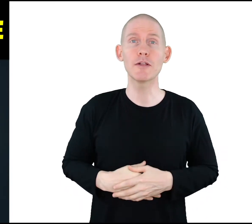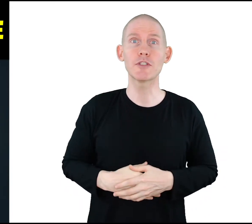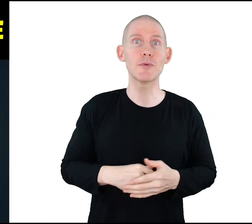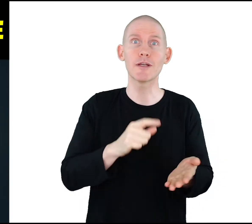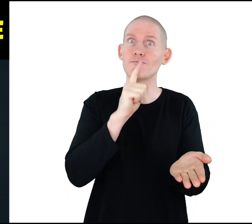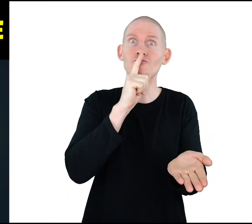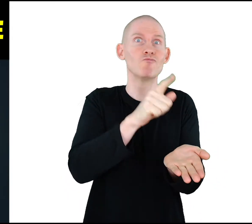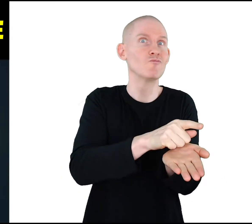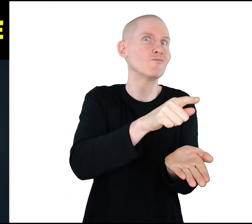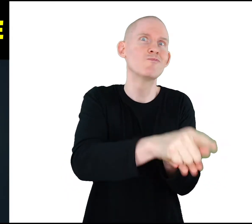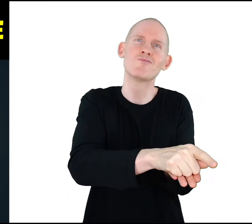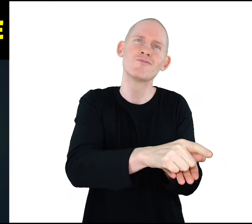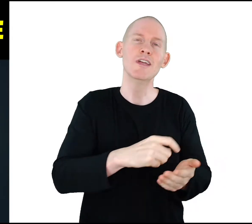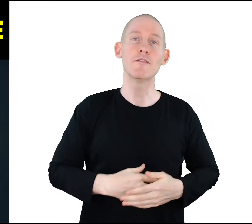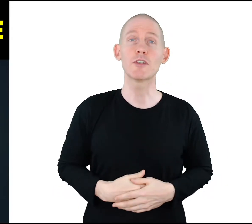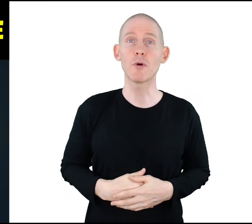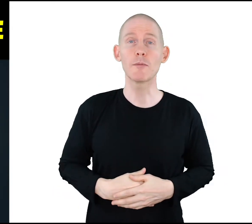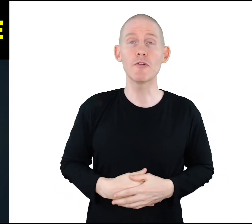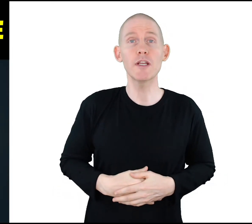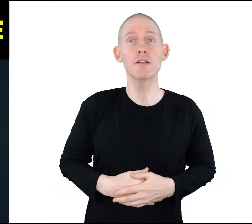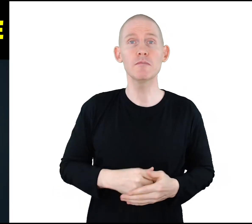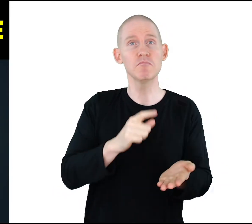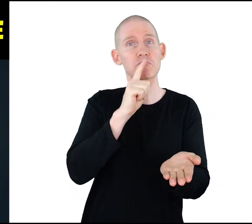you'd be like, you just want to be regular.